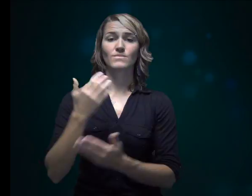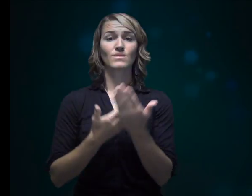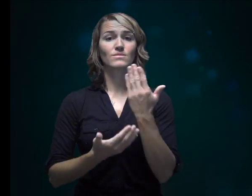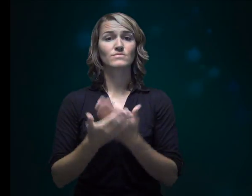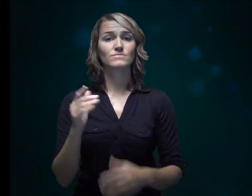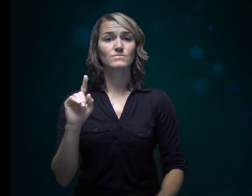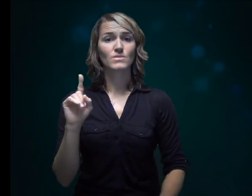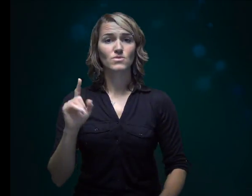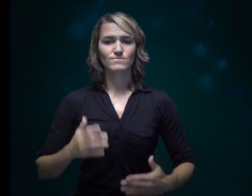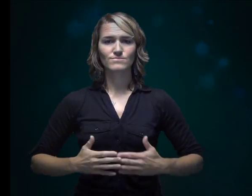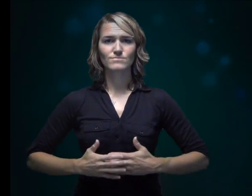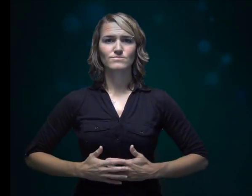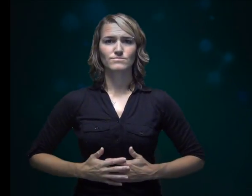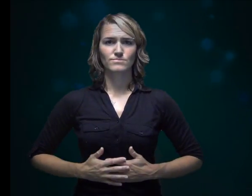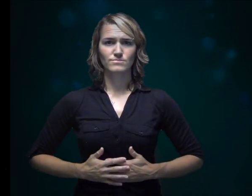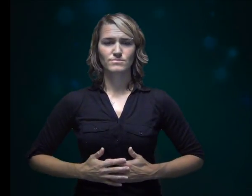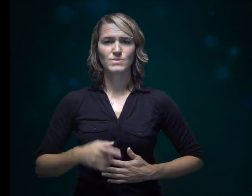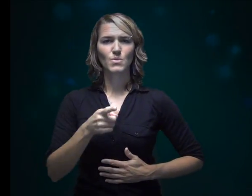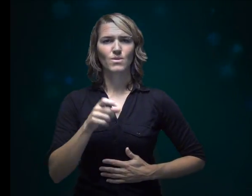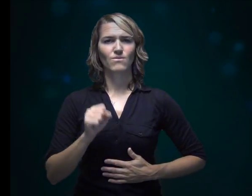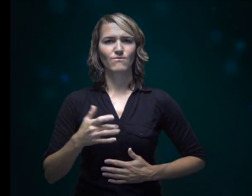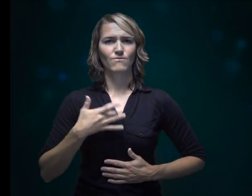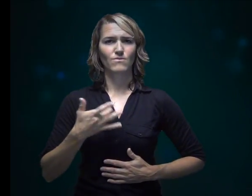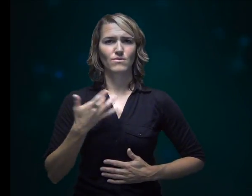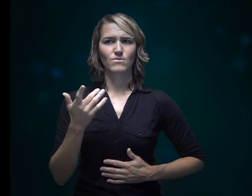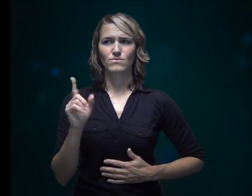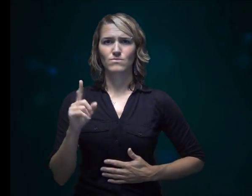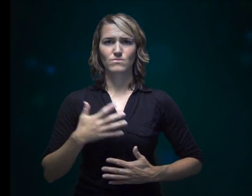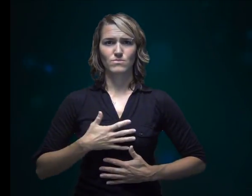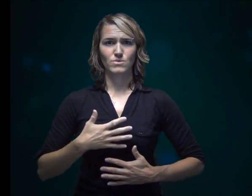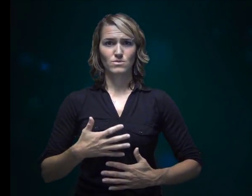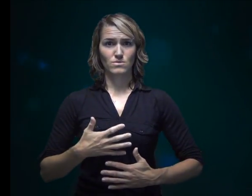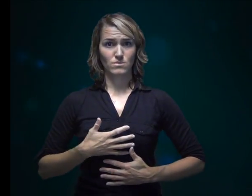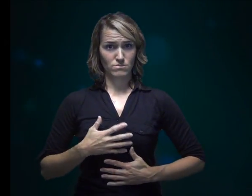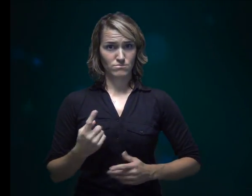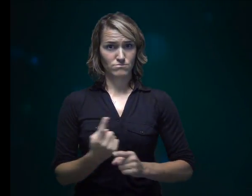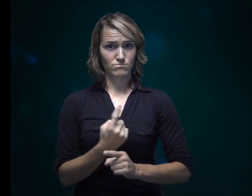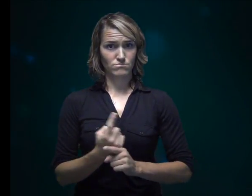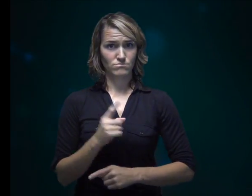can feel the rise and fall of your belly as you breathe deeply.